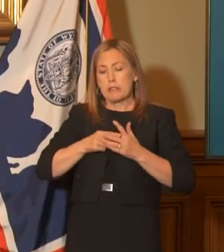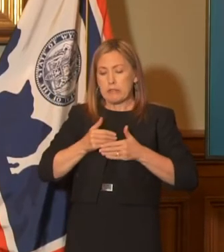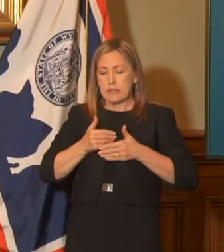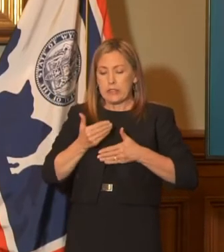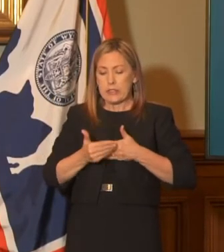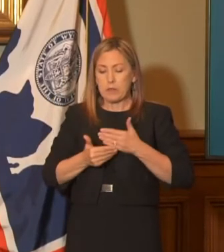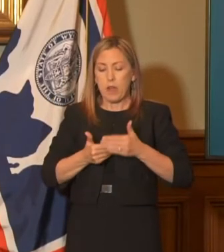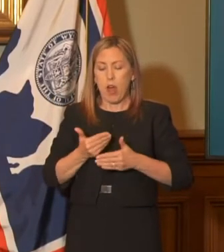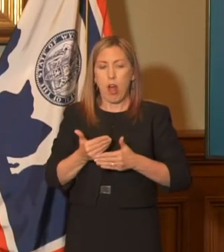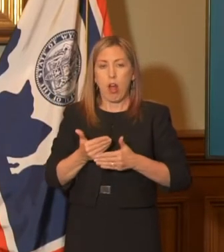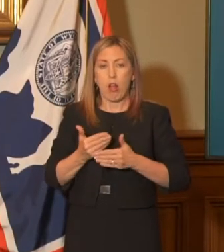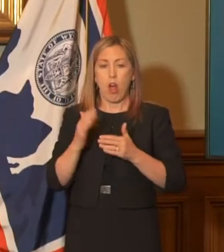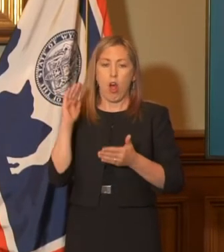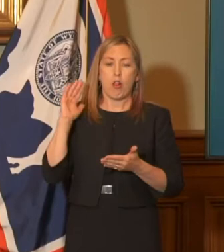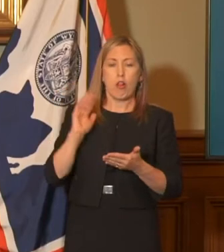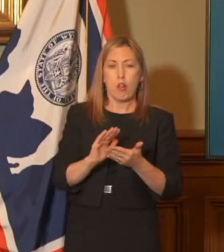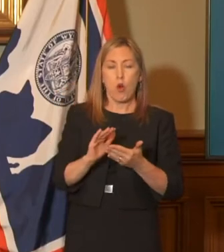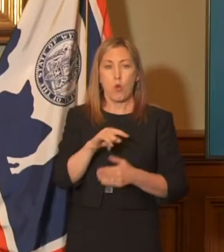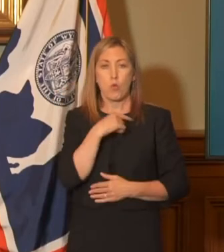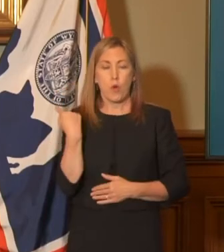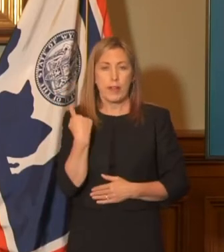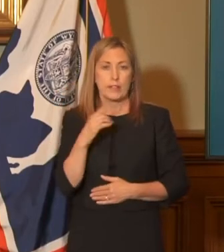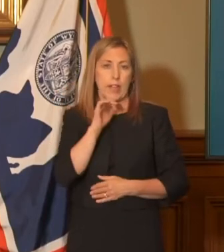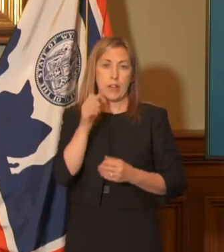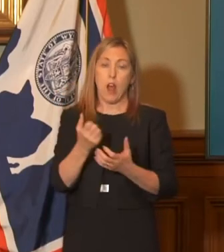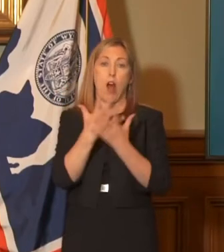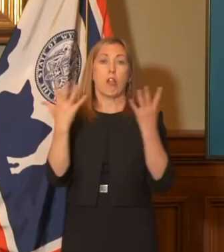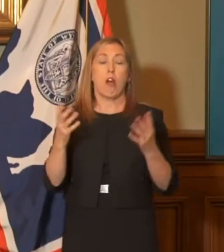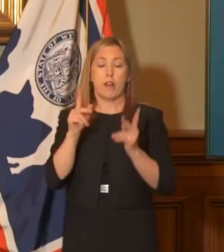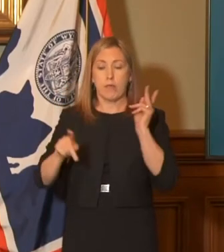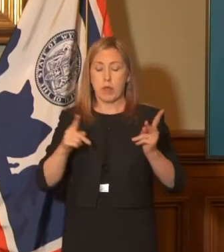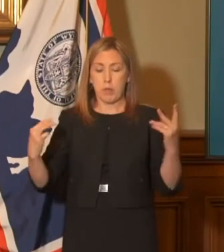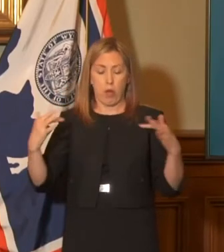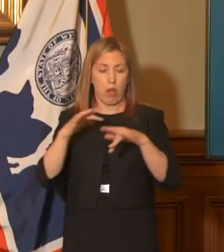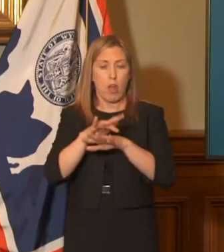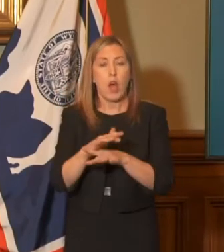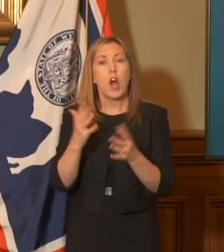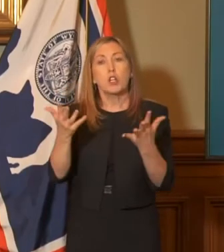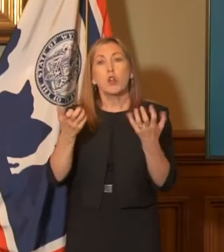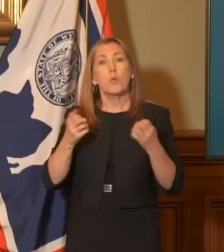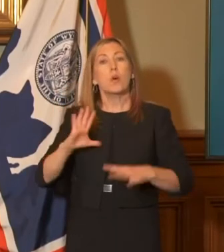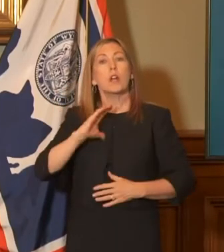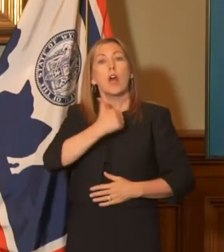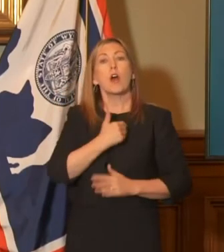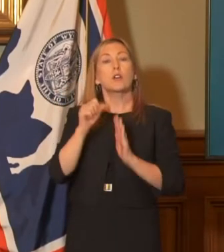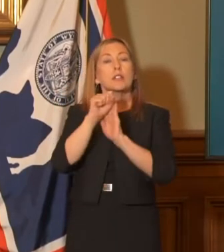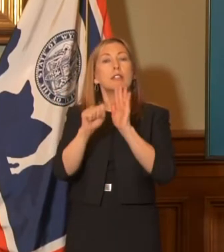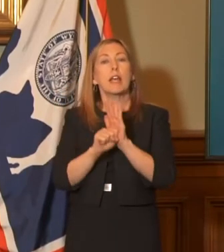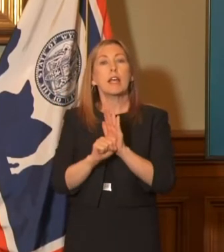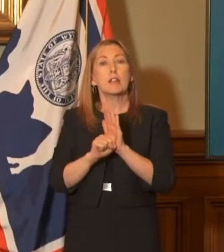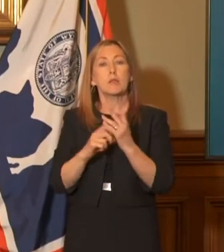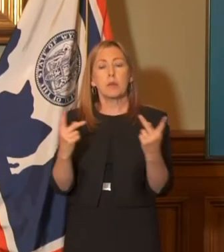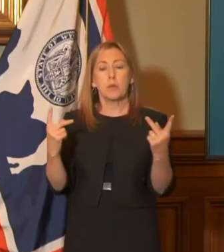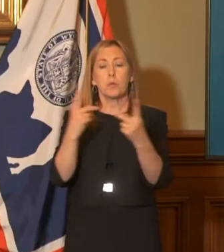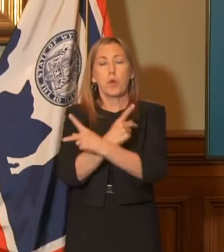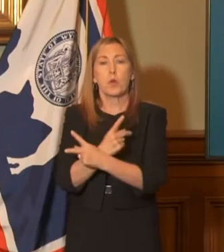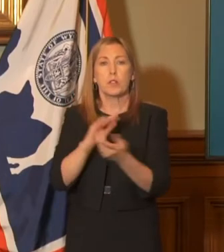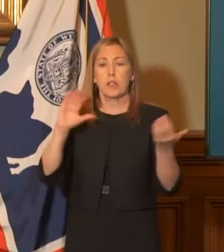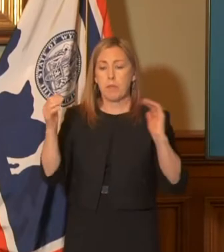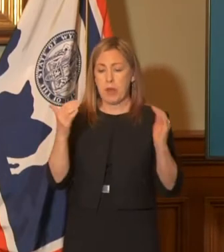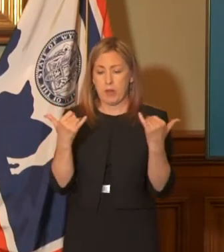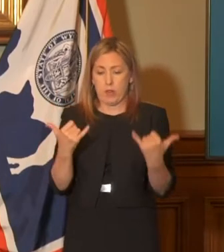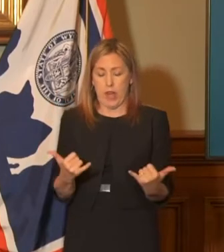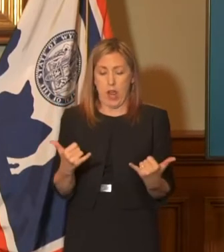lower risk and fewer people. We simply don't want to unexpectedly find our state in a worse place than we are in now, or have